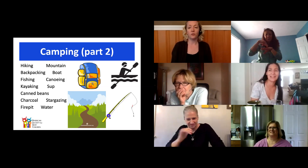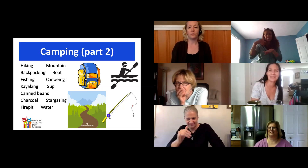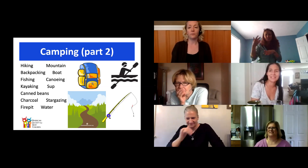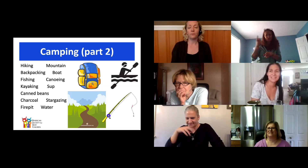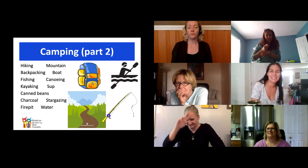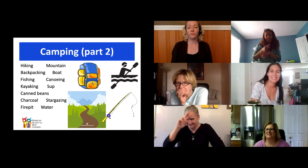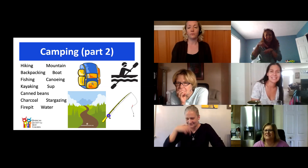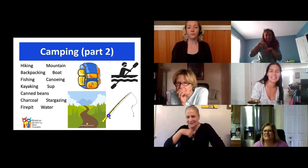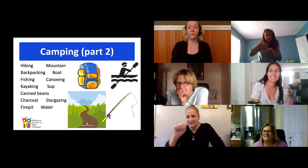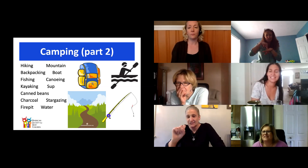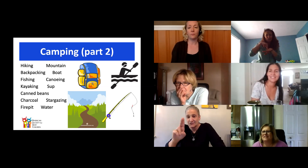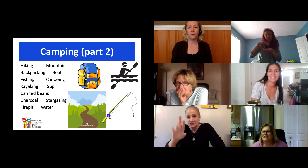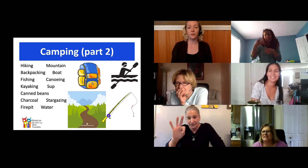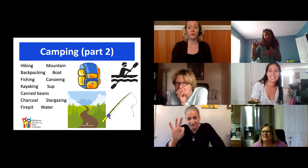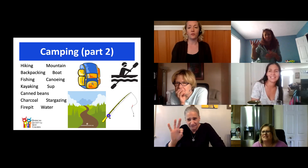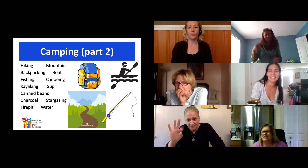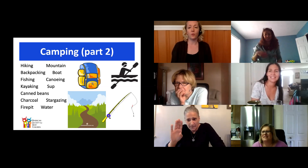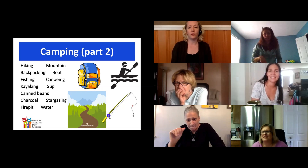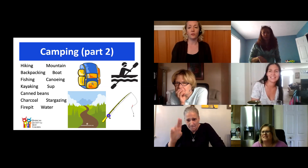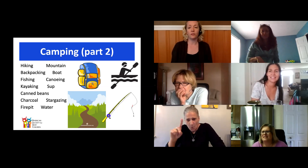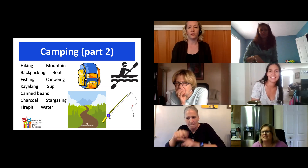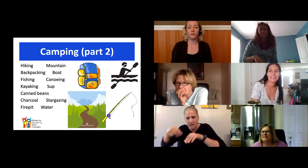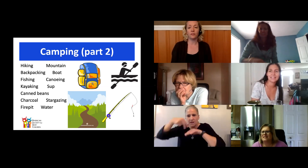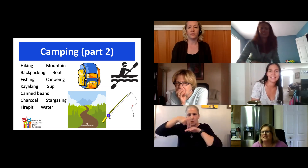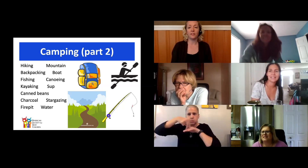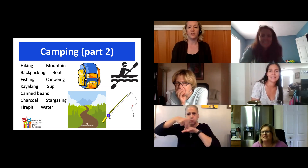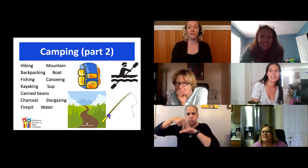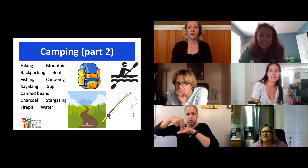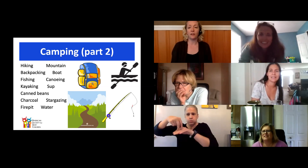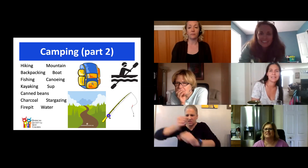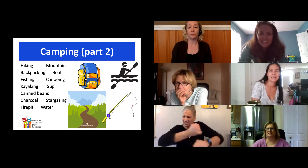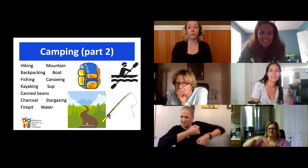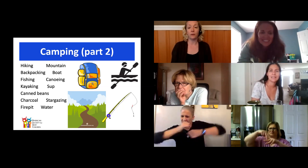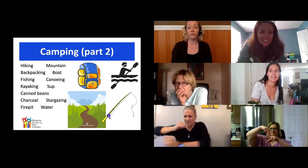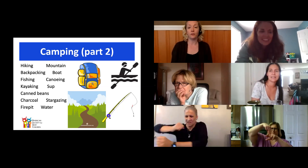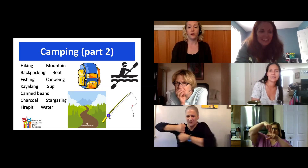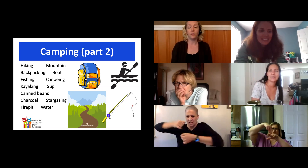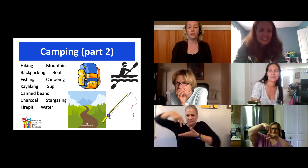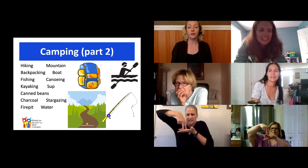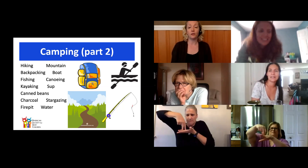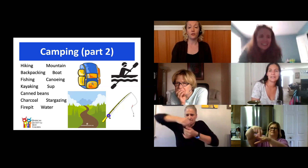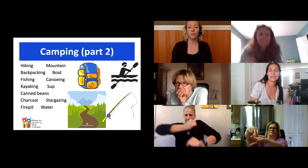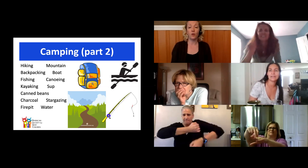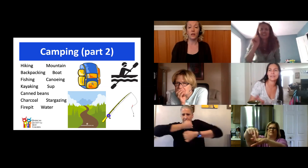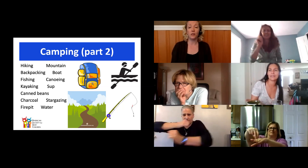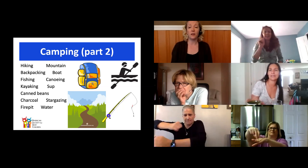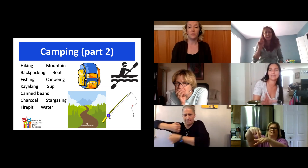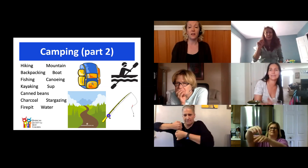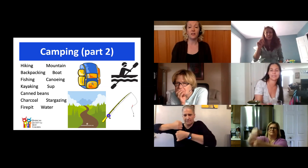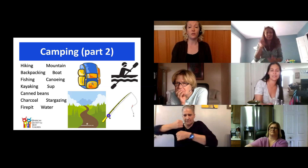surfboards. It's like a I feel dumb. It's like a surfboard-ish type thing that you stand on, and it's the kind you